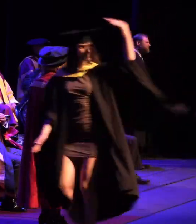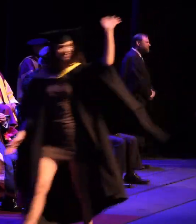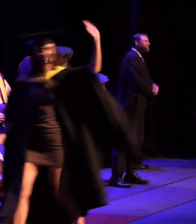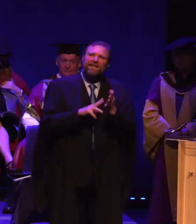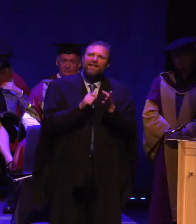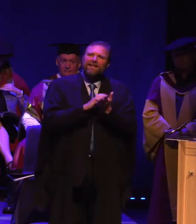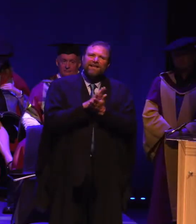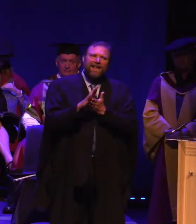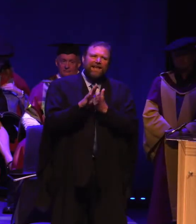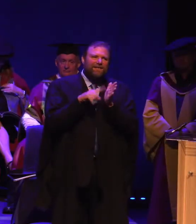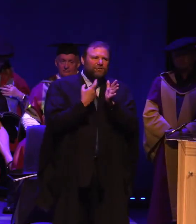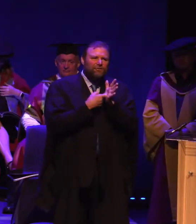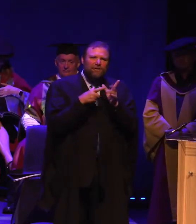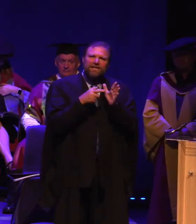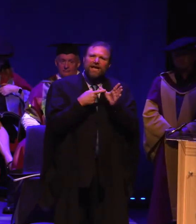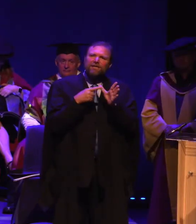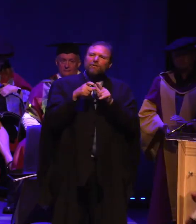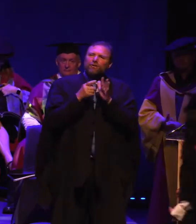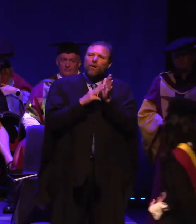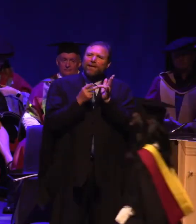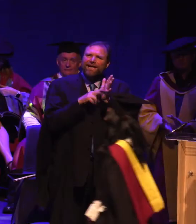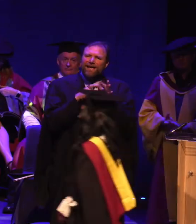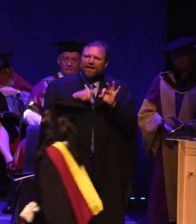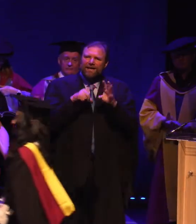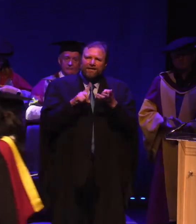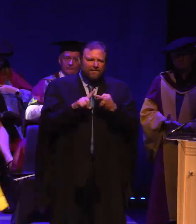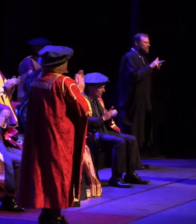Nina Teresa Dominic.